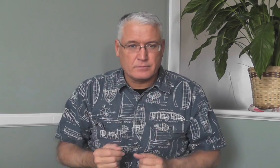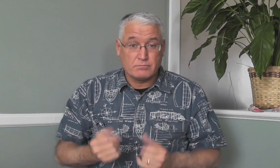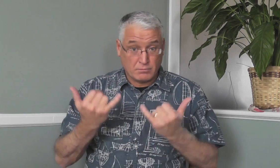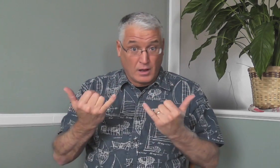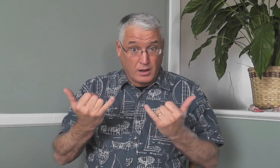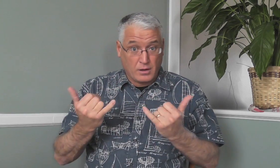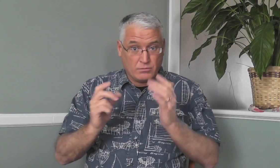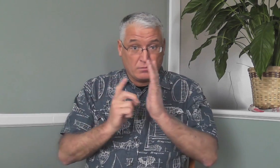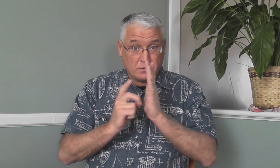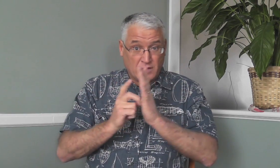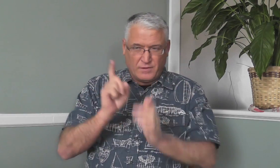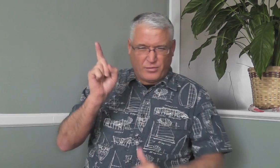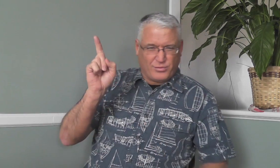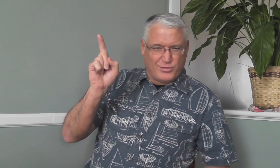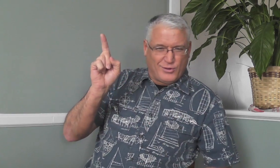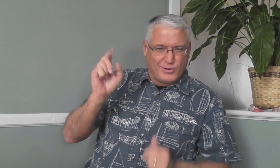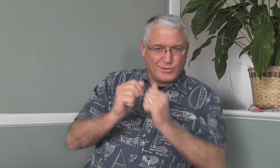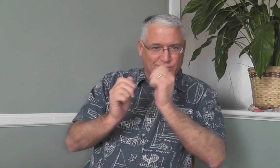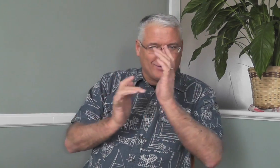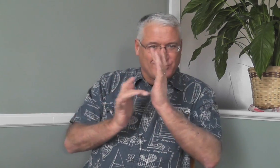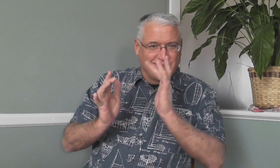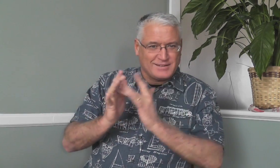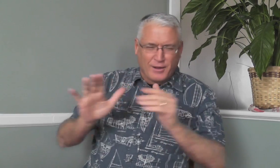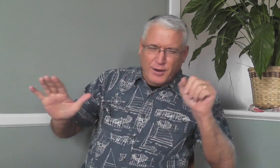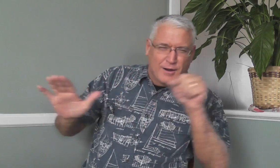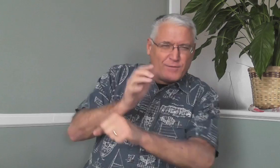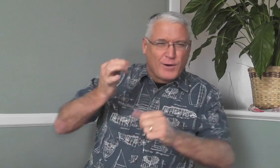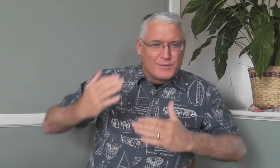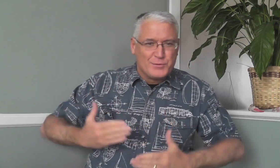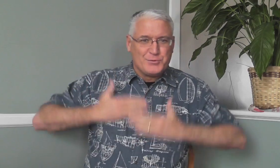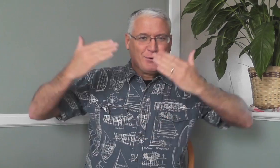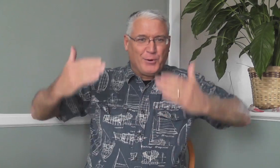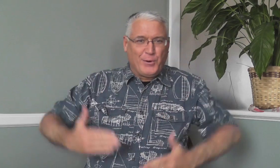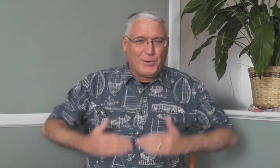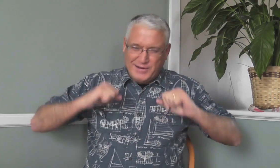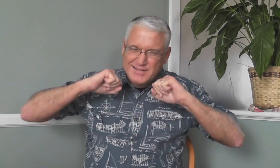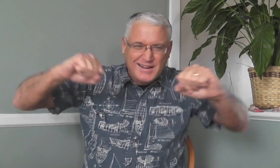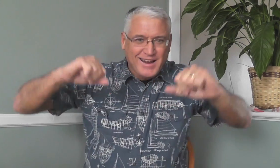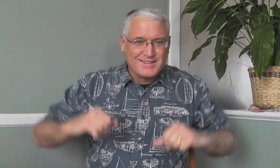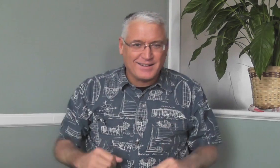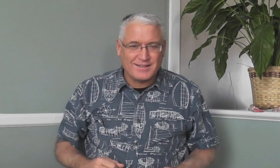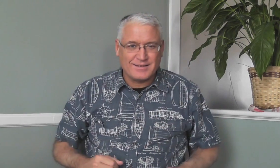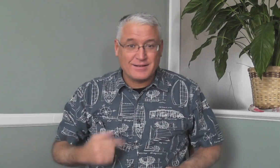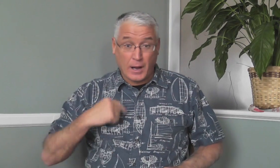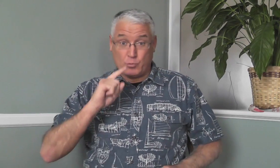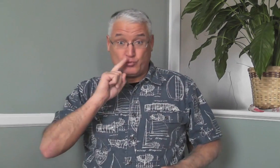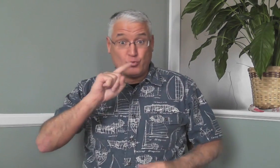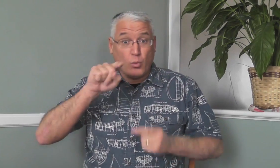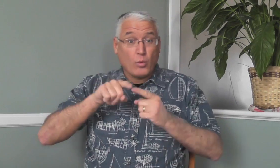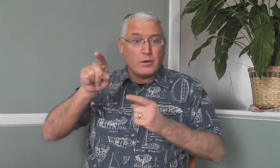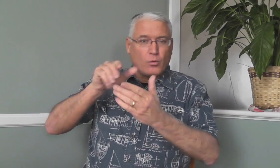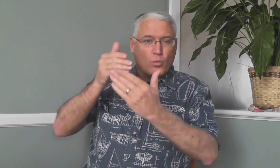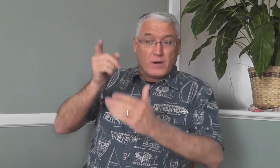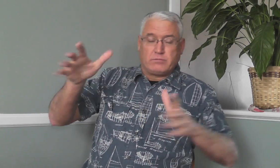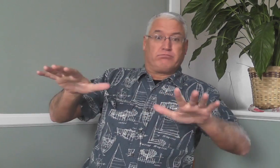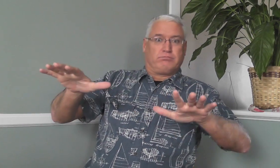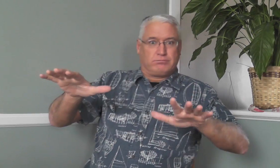for his family. Now, David, he is with Jesus, and he is full of joy, yes. I'm sure that when